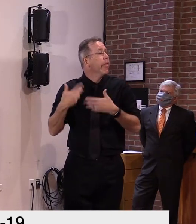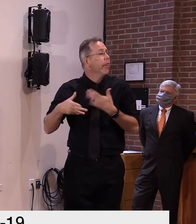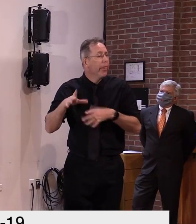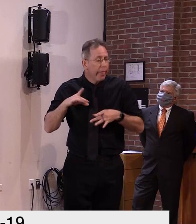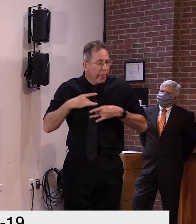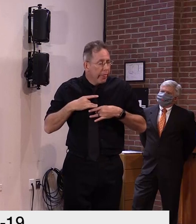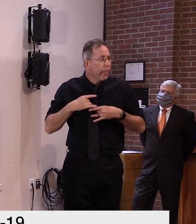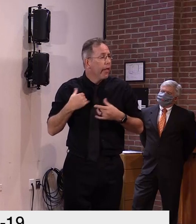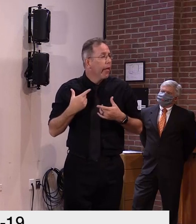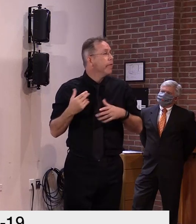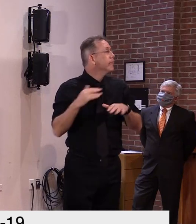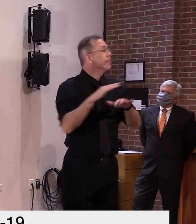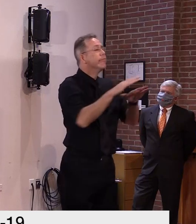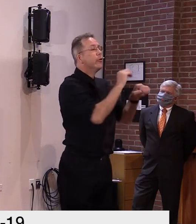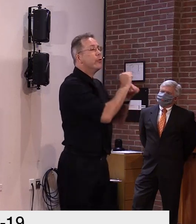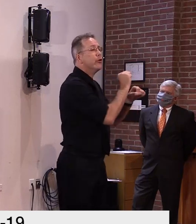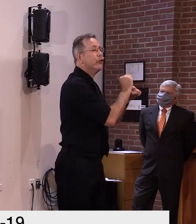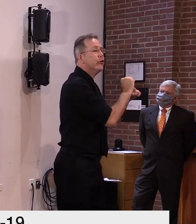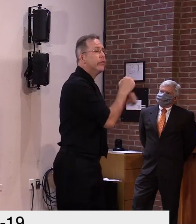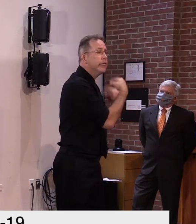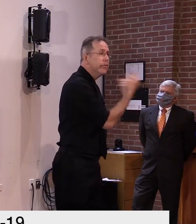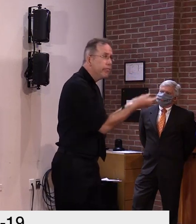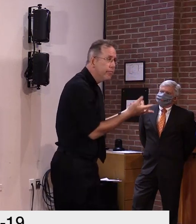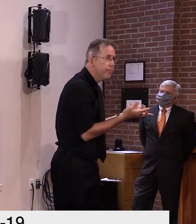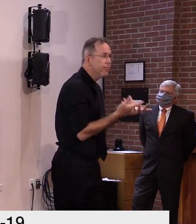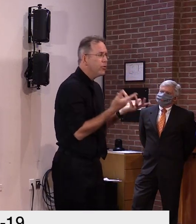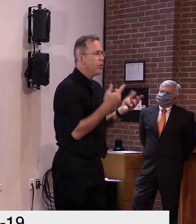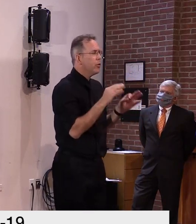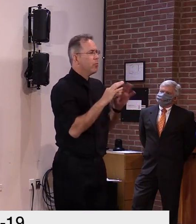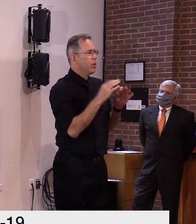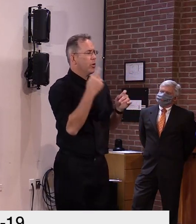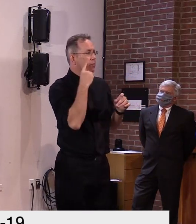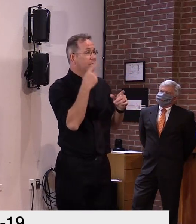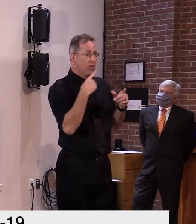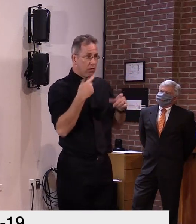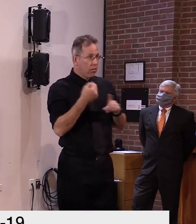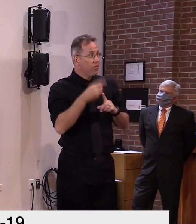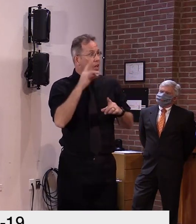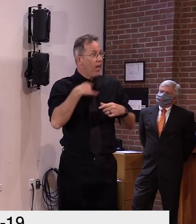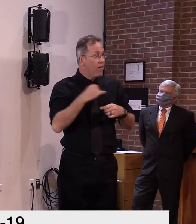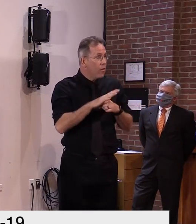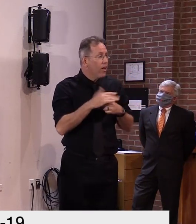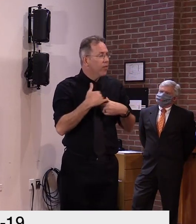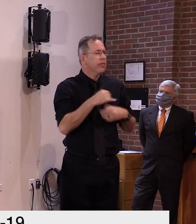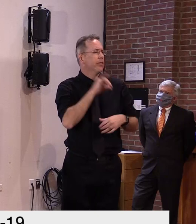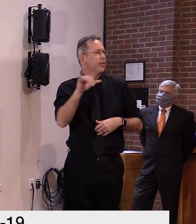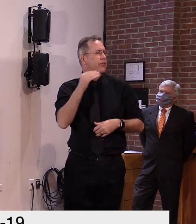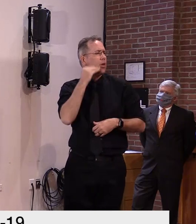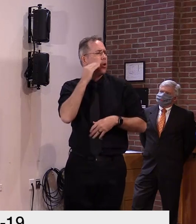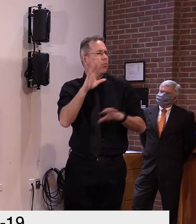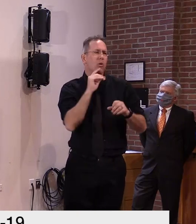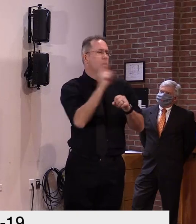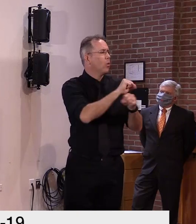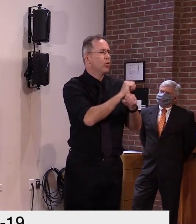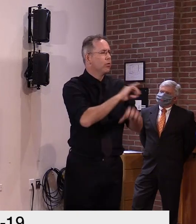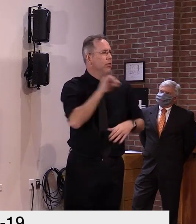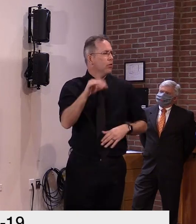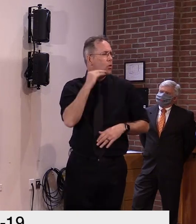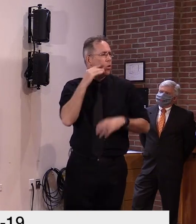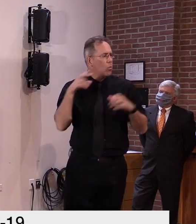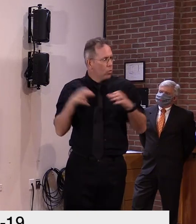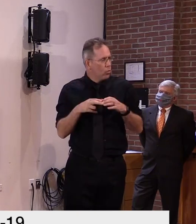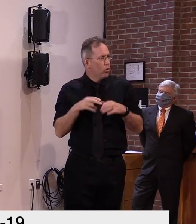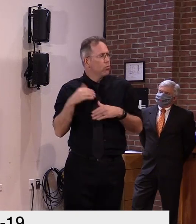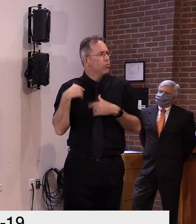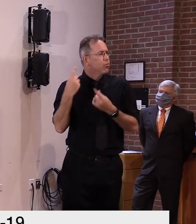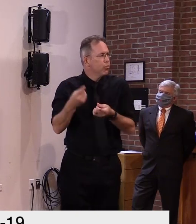setting. But it doesn't necessarily mean there was a breakdown in PPE protocol that enabled them to become a